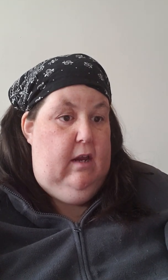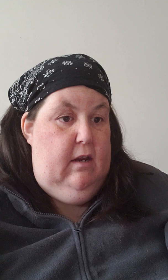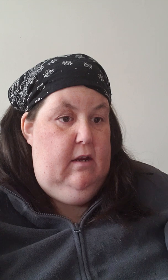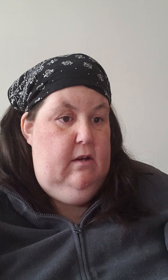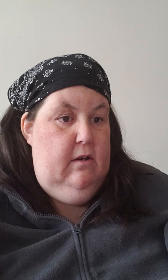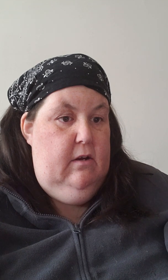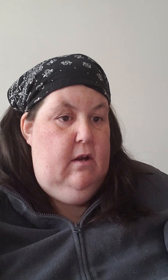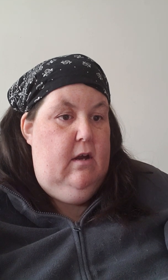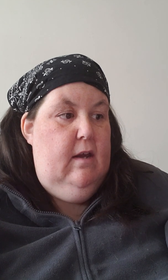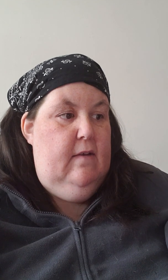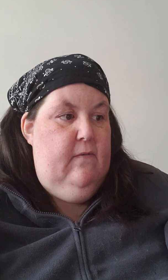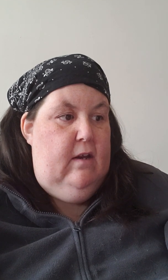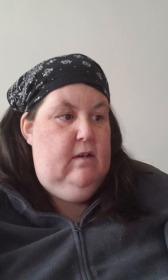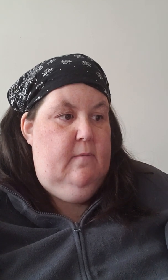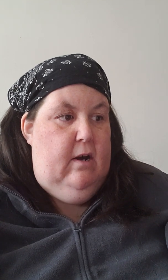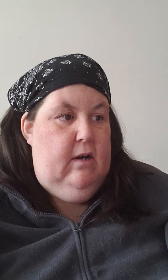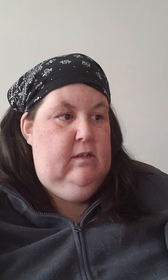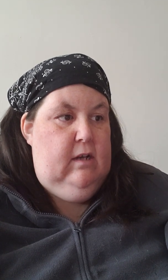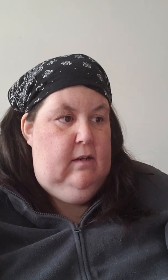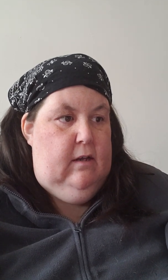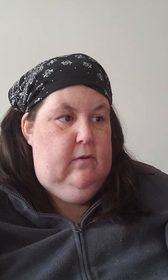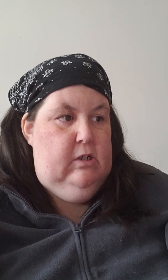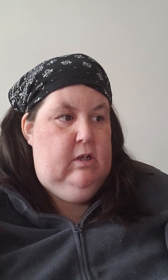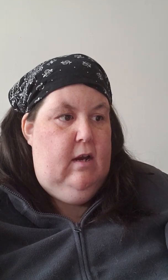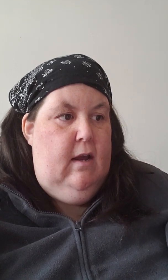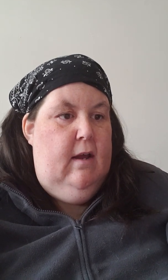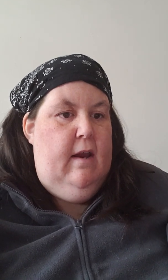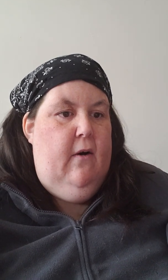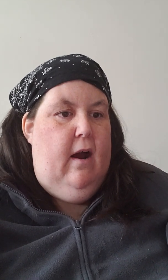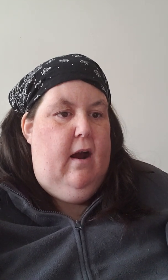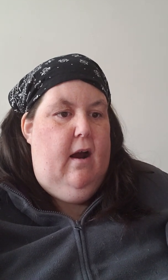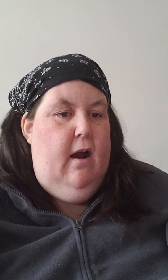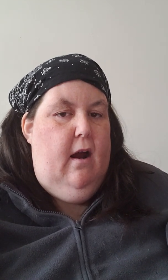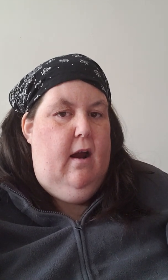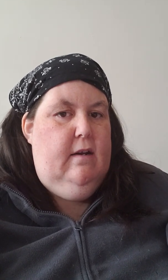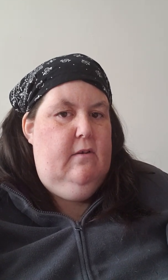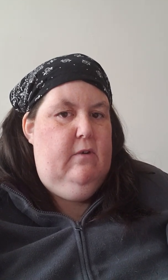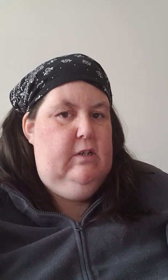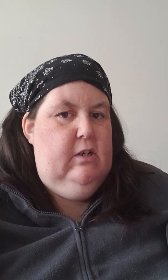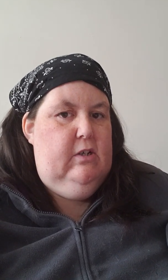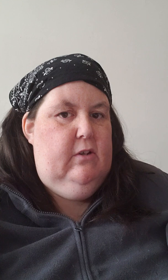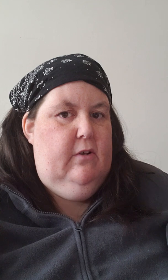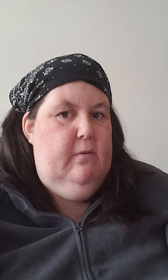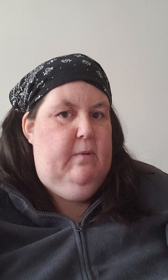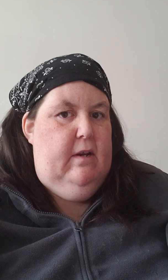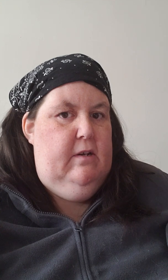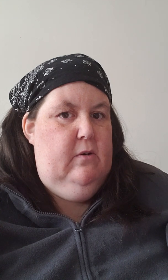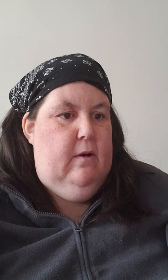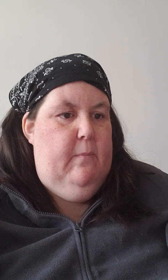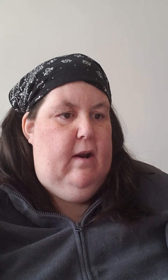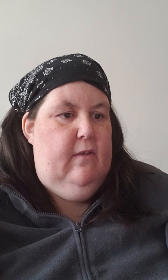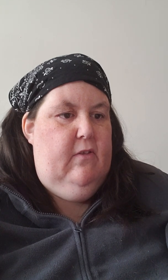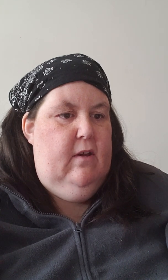Goulet invented American Sign Language. Now, I didn't research a little bit into it, but I